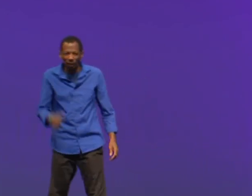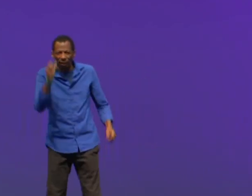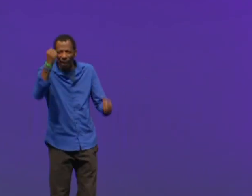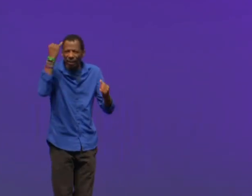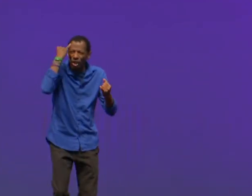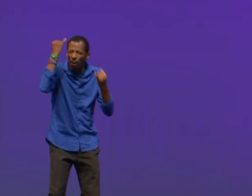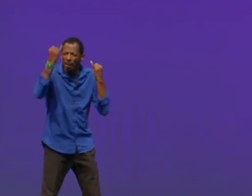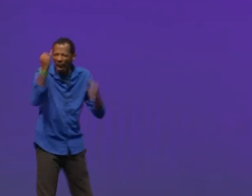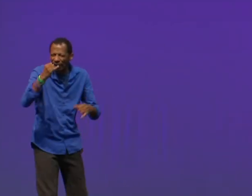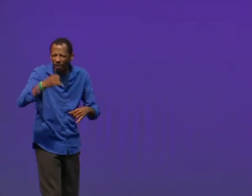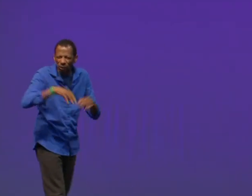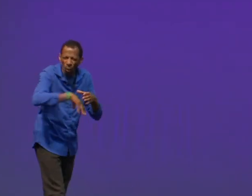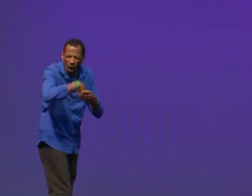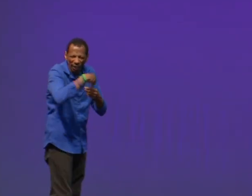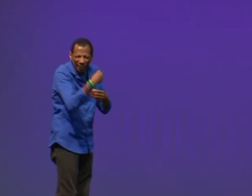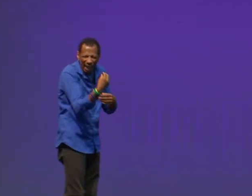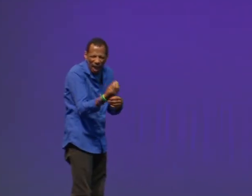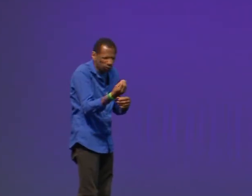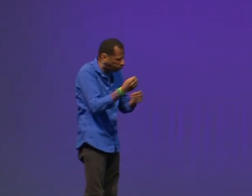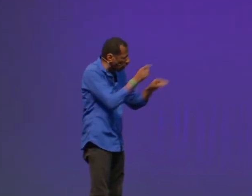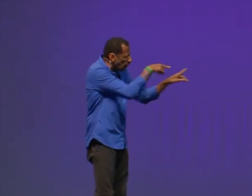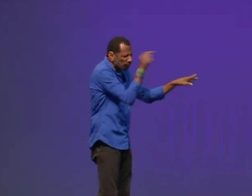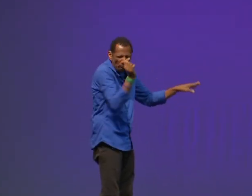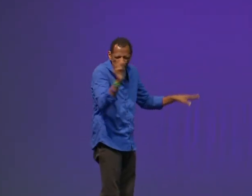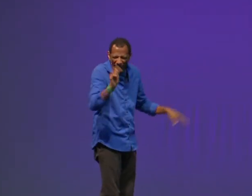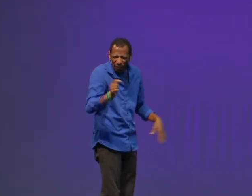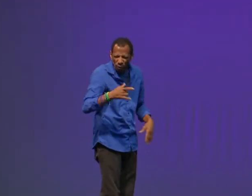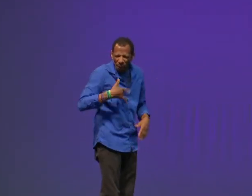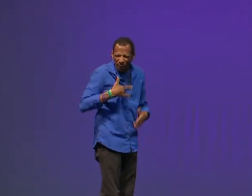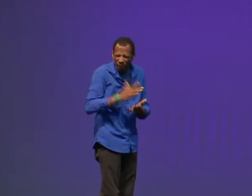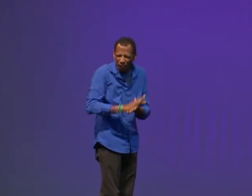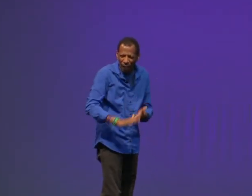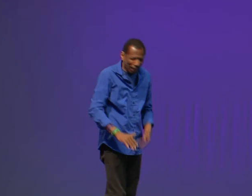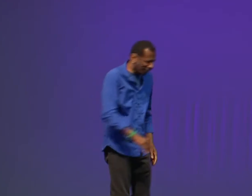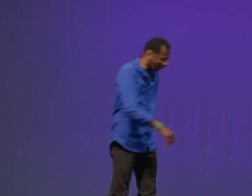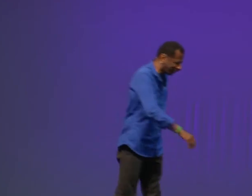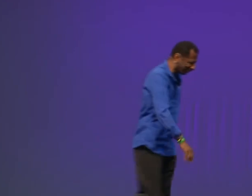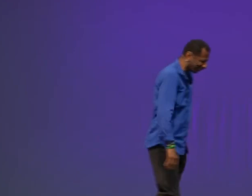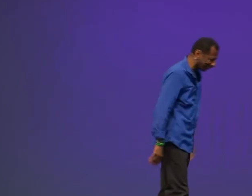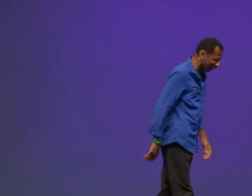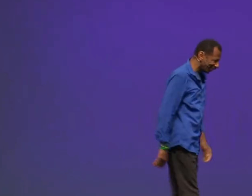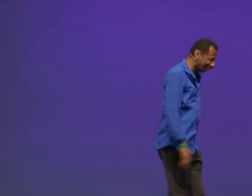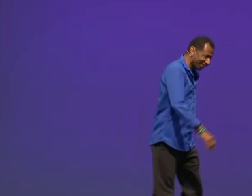Can you imagine walking out of the bathroom and feel clean?